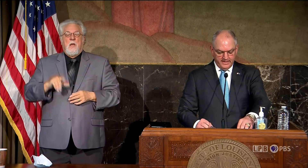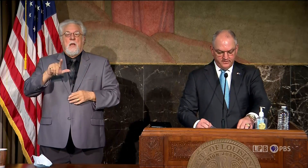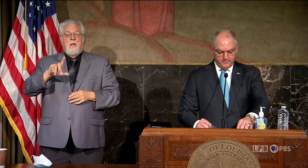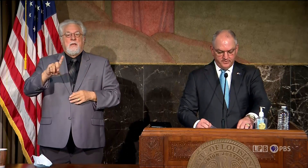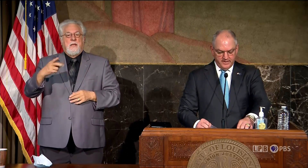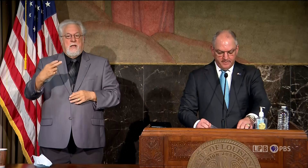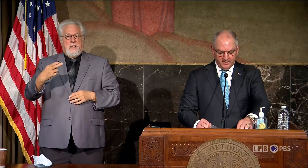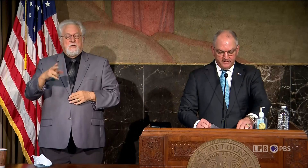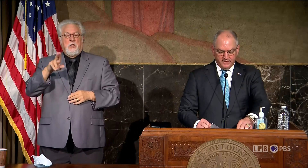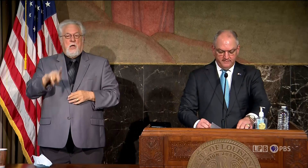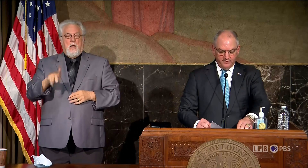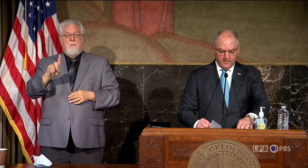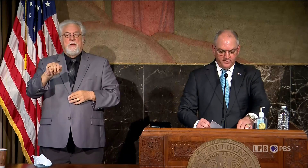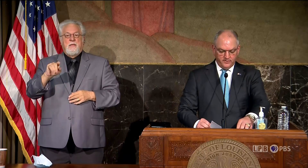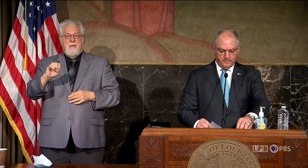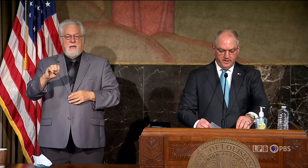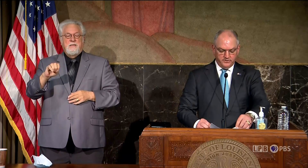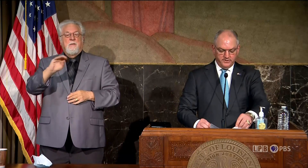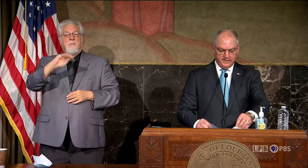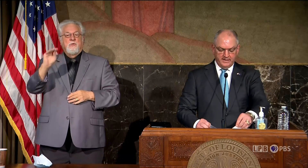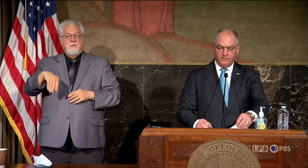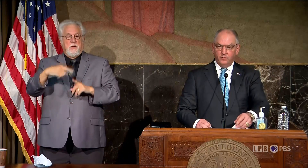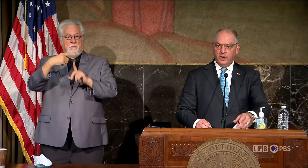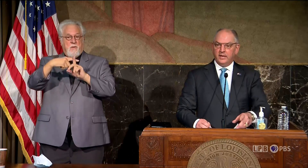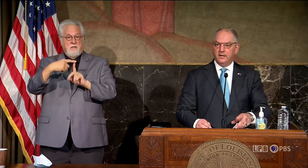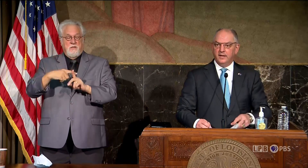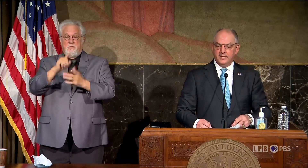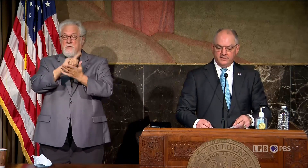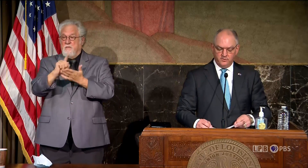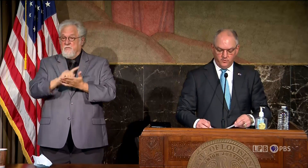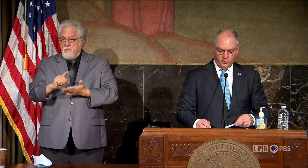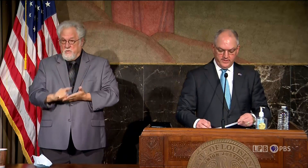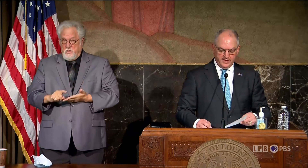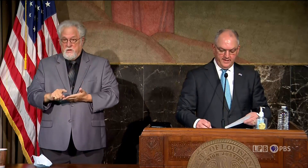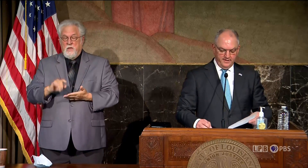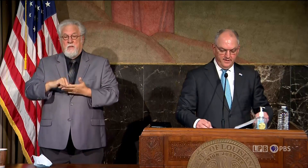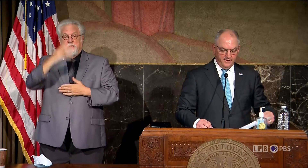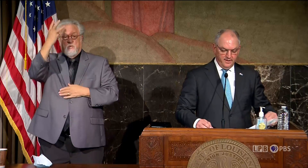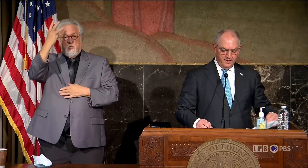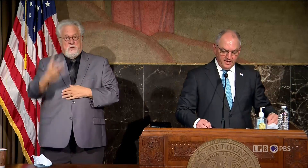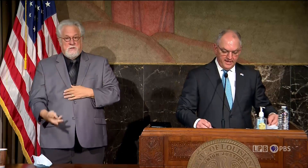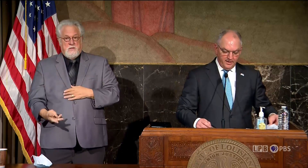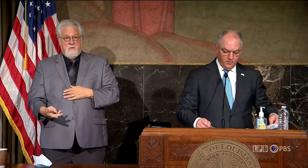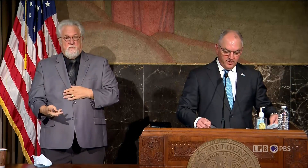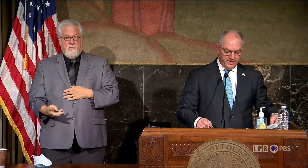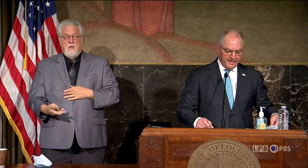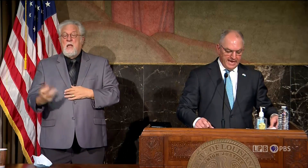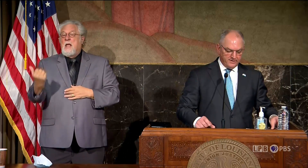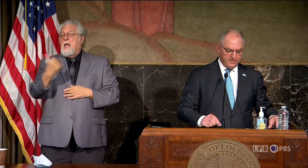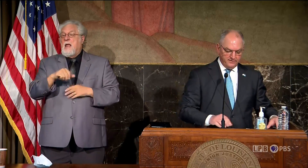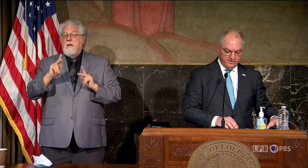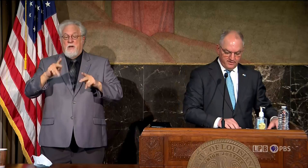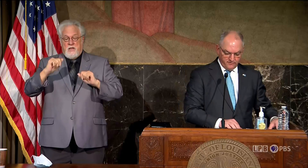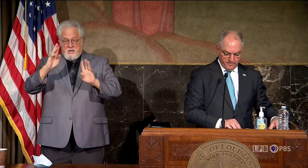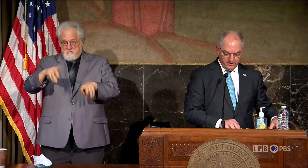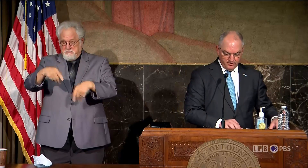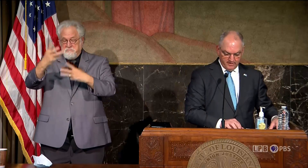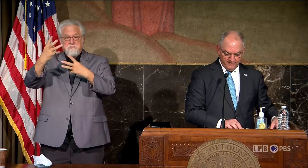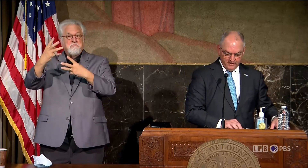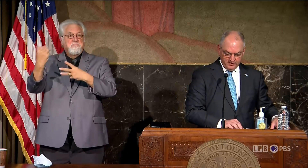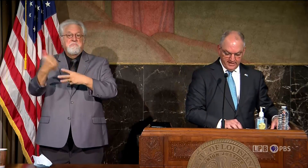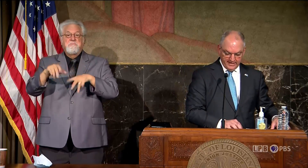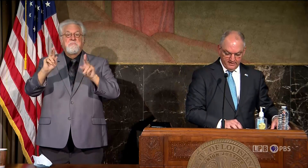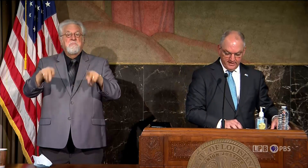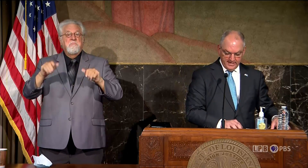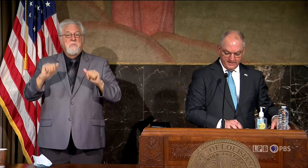LDH updates the percent positivity rates for the parishes every week, and that's on Wednesday. Anyone can access this information